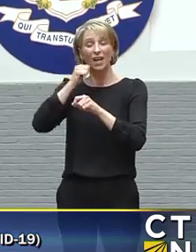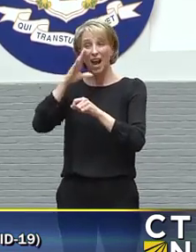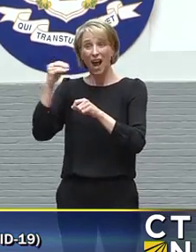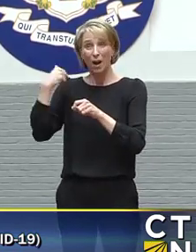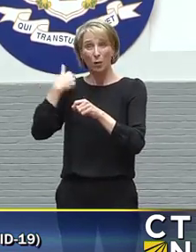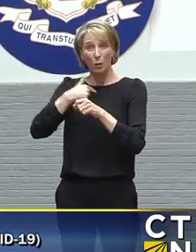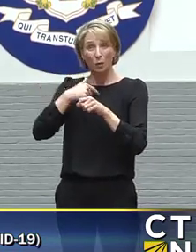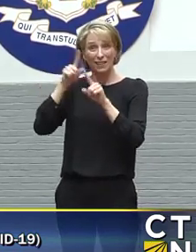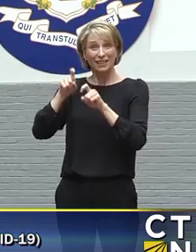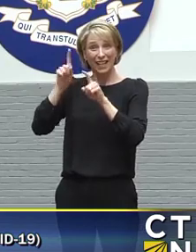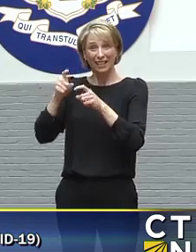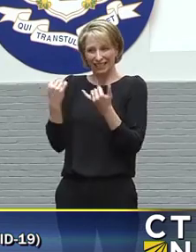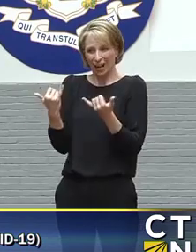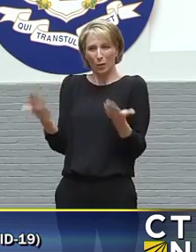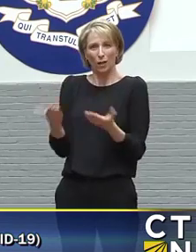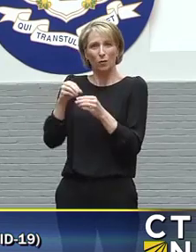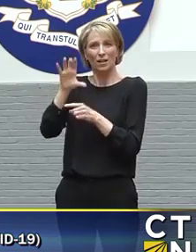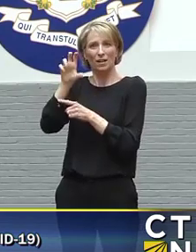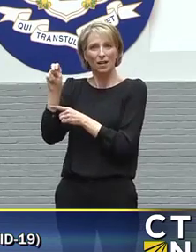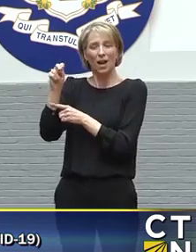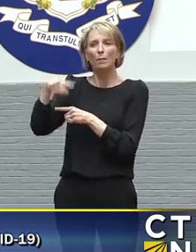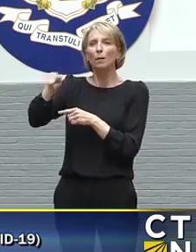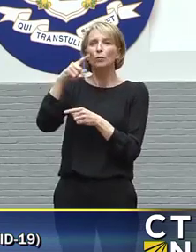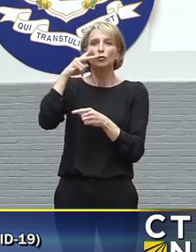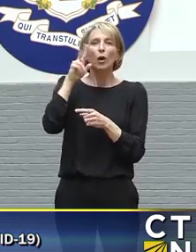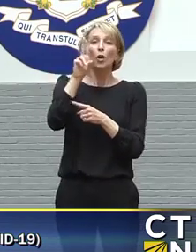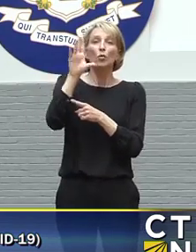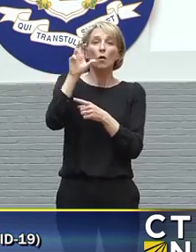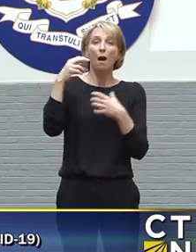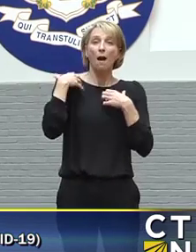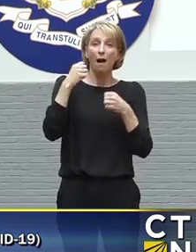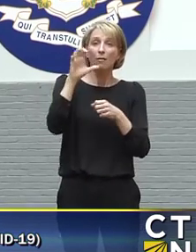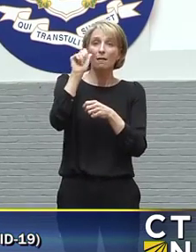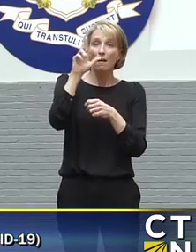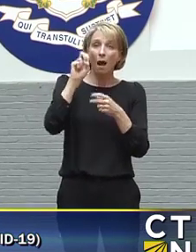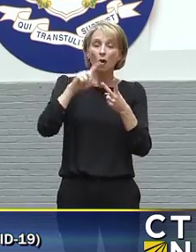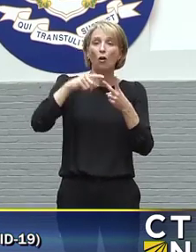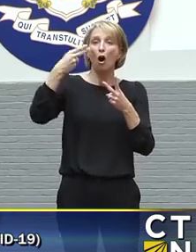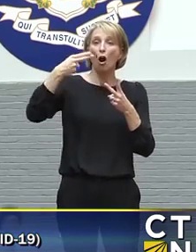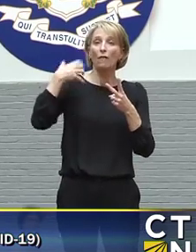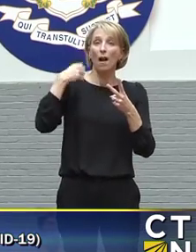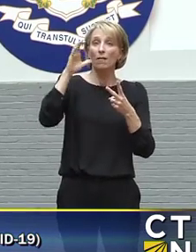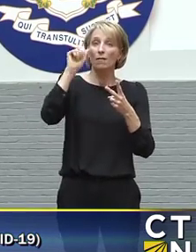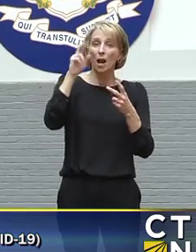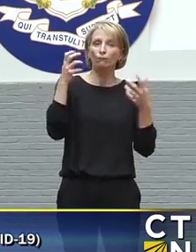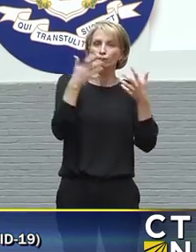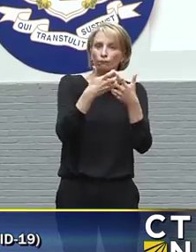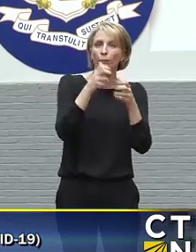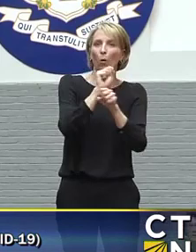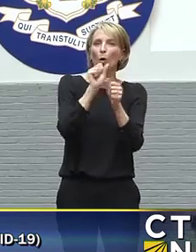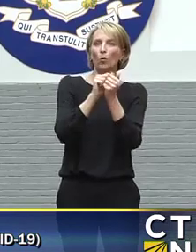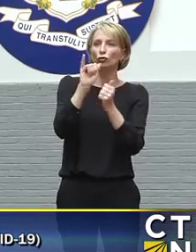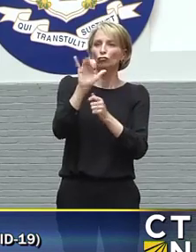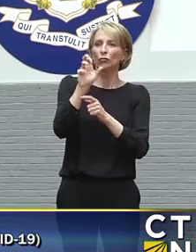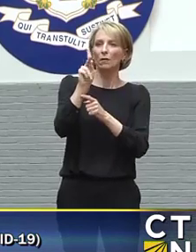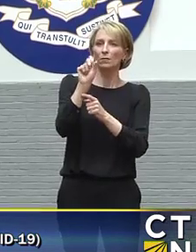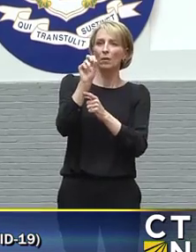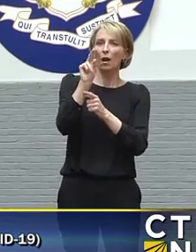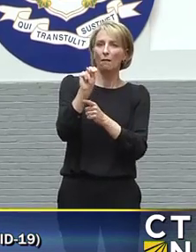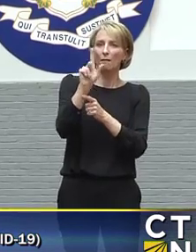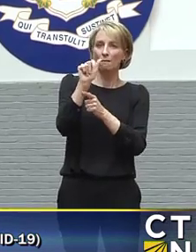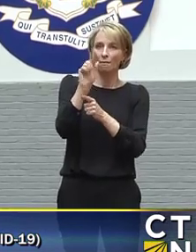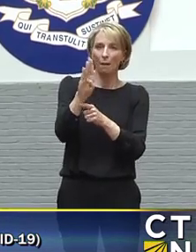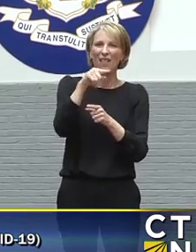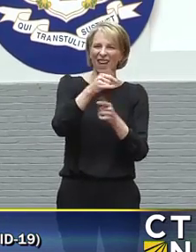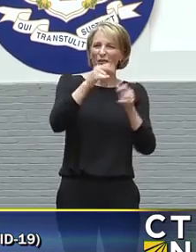did something with Jackson Labs, you saw, with Hartford Health and UConn Health just the other day. We're going to have more testing and more accurate